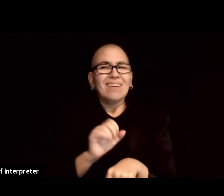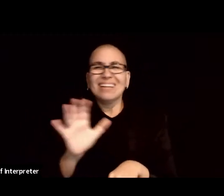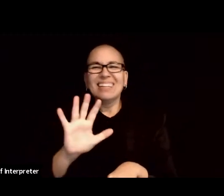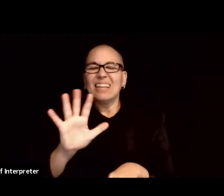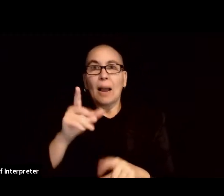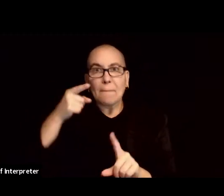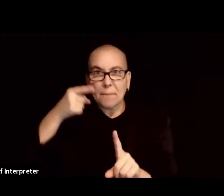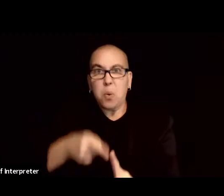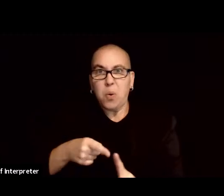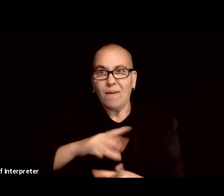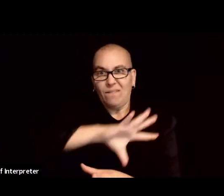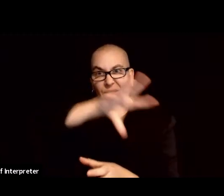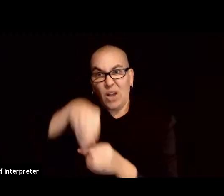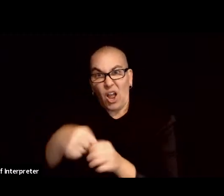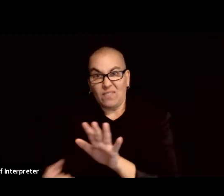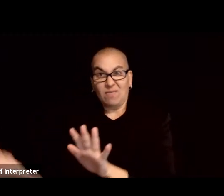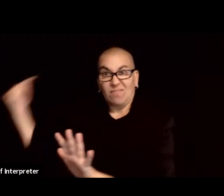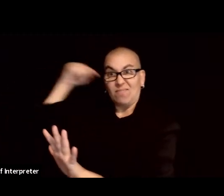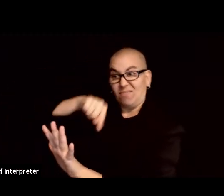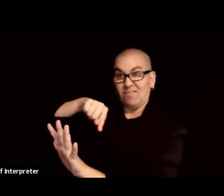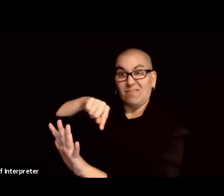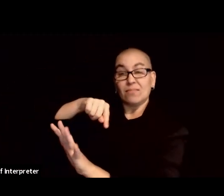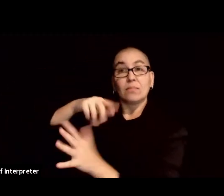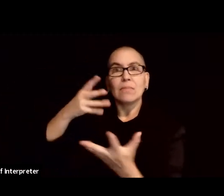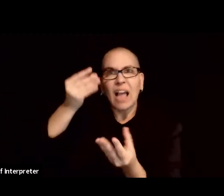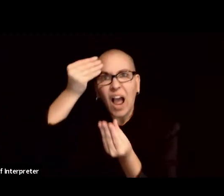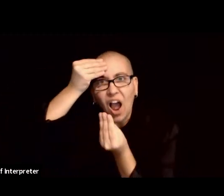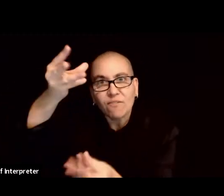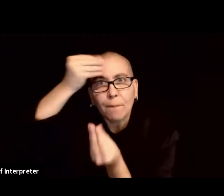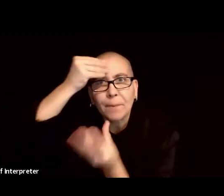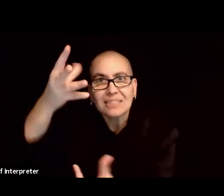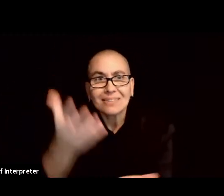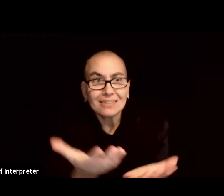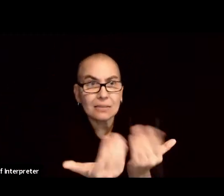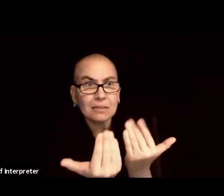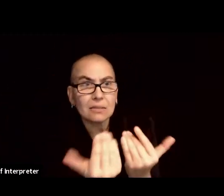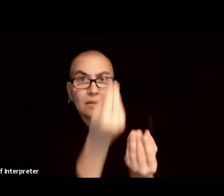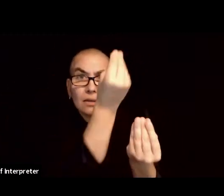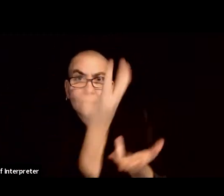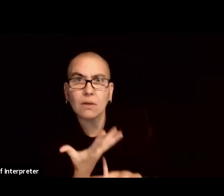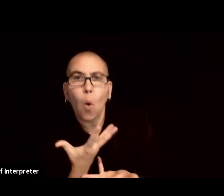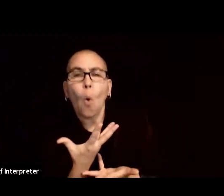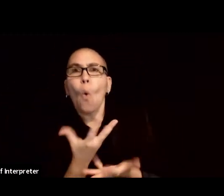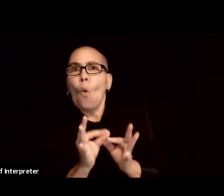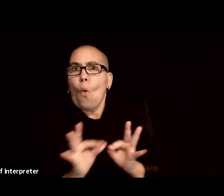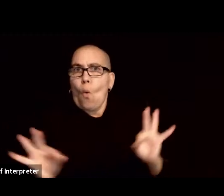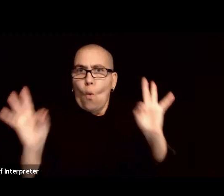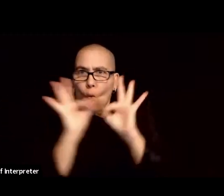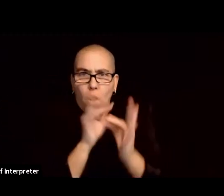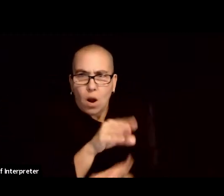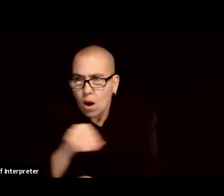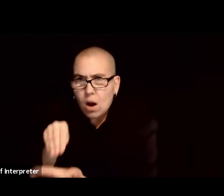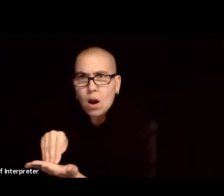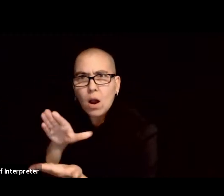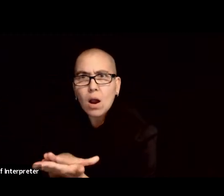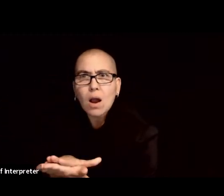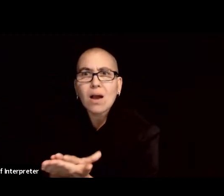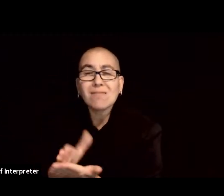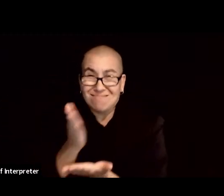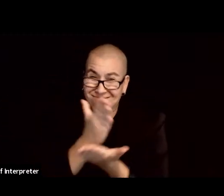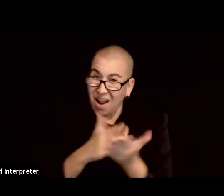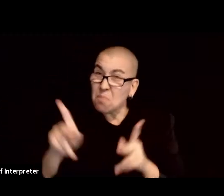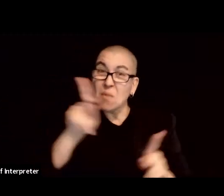comes out, either from people not being willing to share the information, which is a real concern, but also just